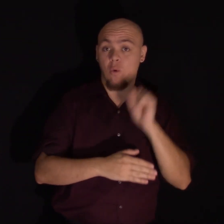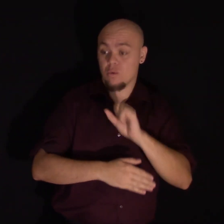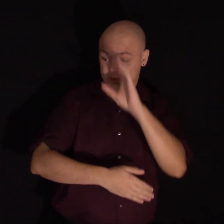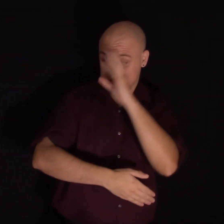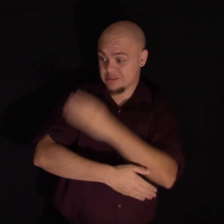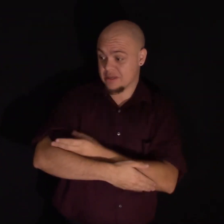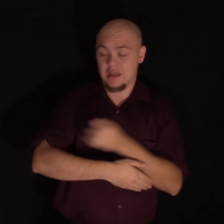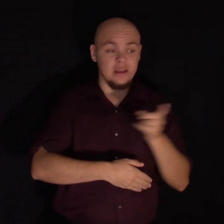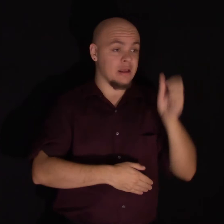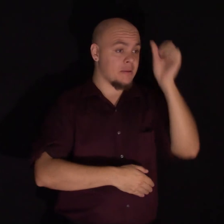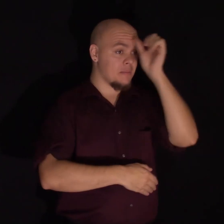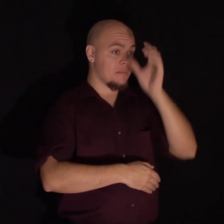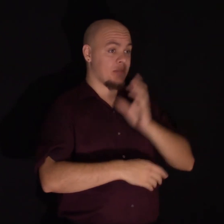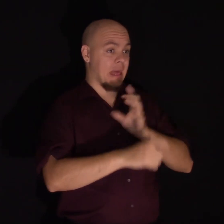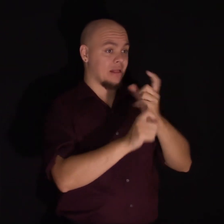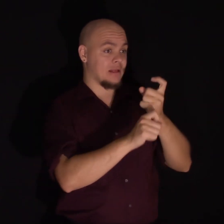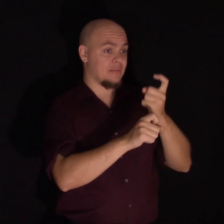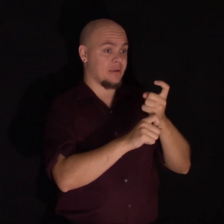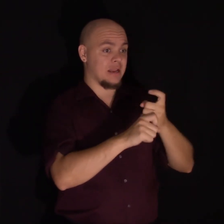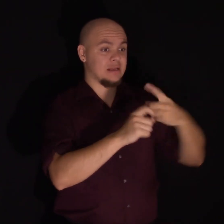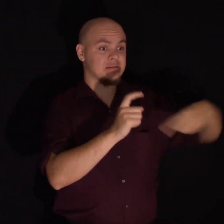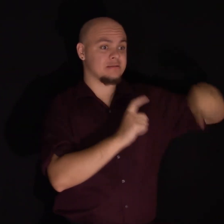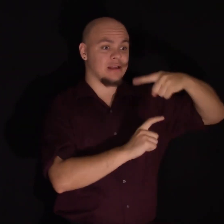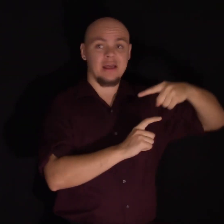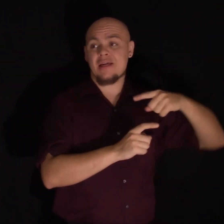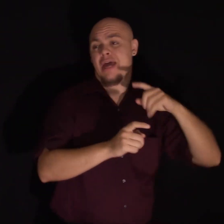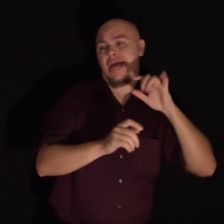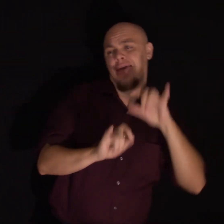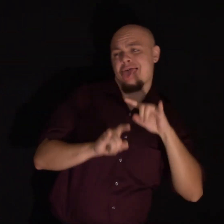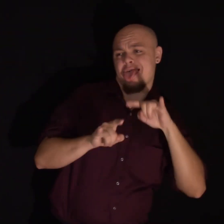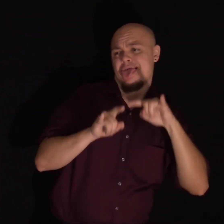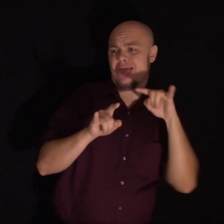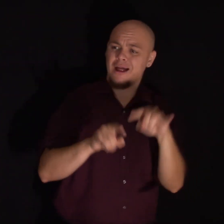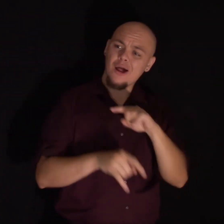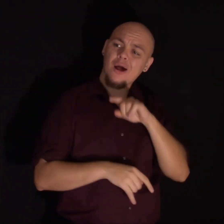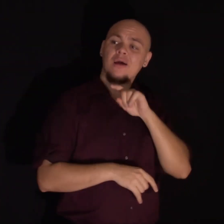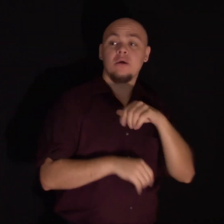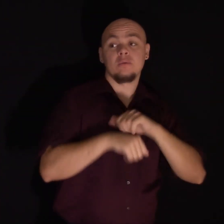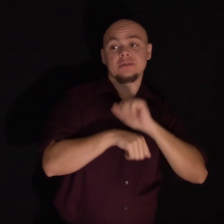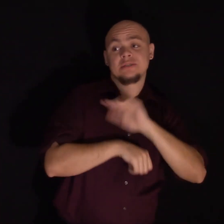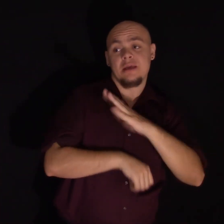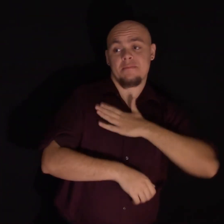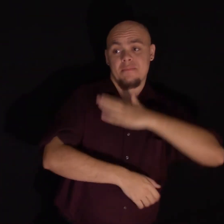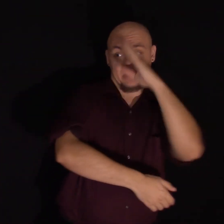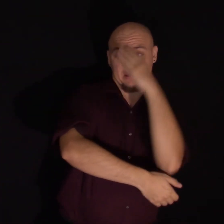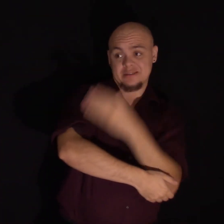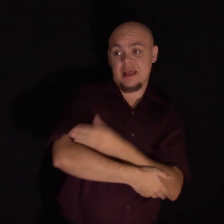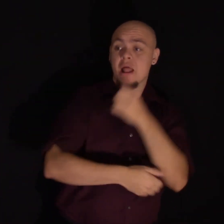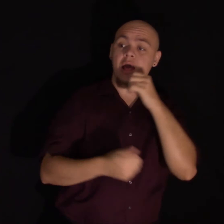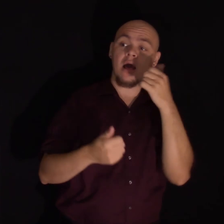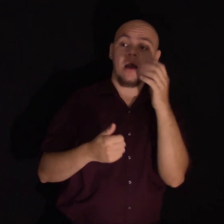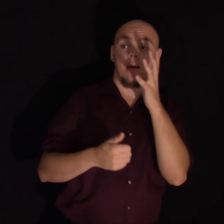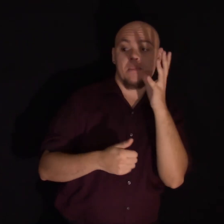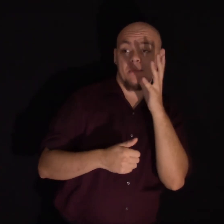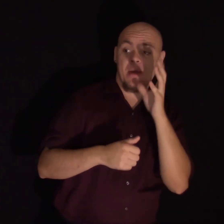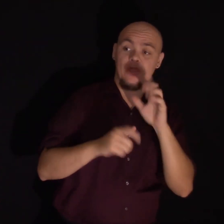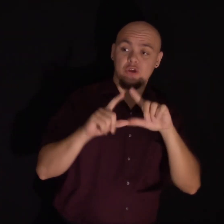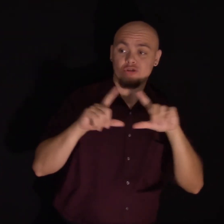comedians, and they start giving me hell, right? They're teasing me, saying that they'll send my son a Mother's Day card on my